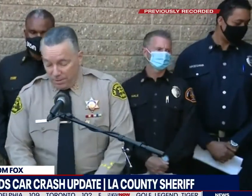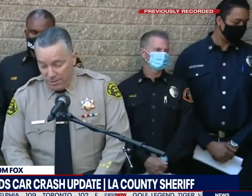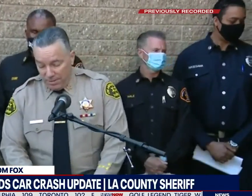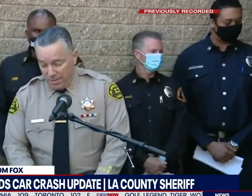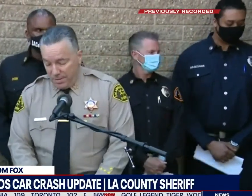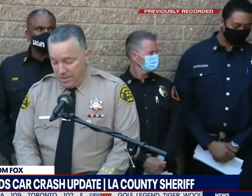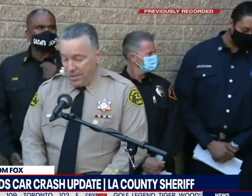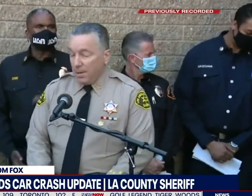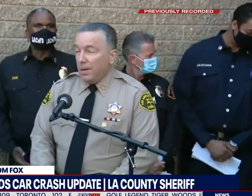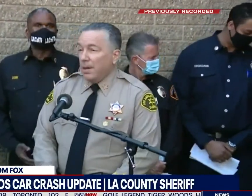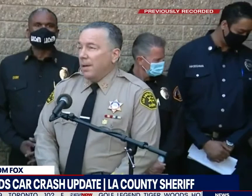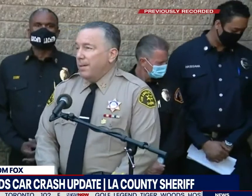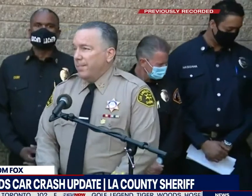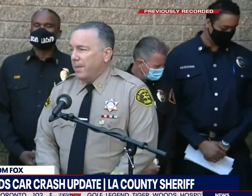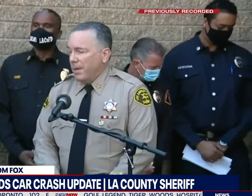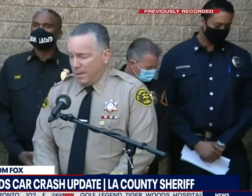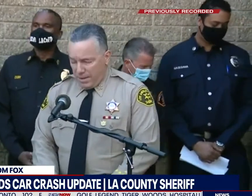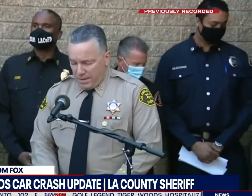Thank you, Captain Mendoza.